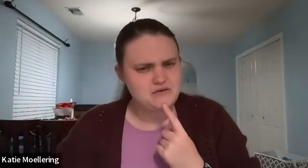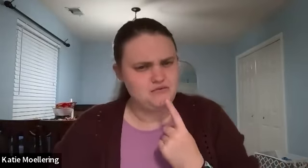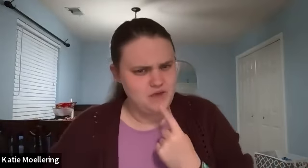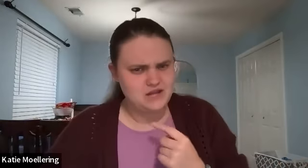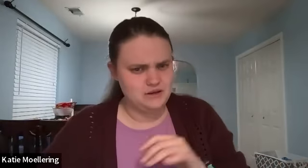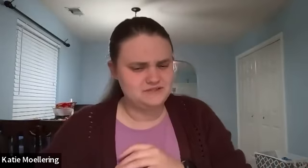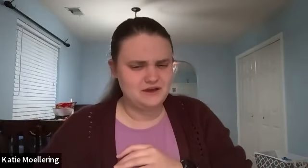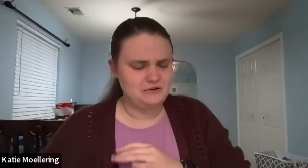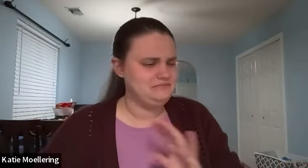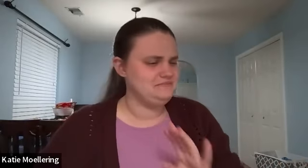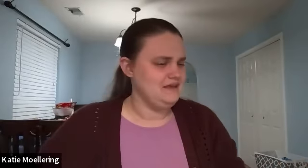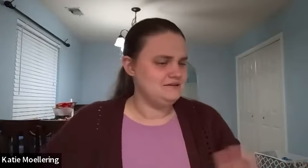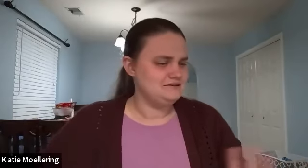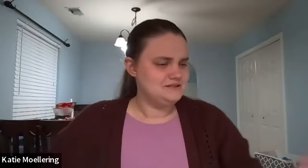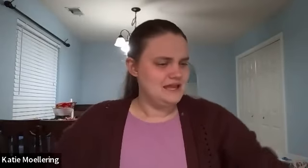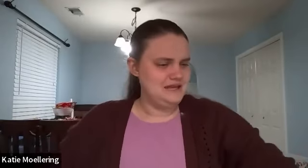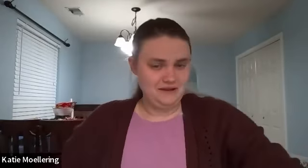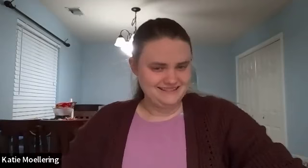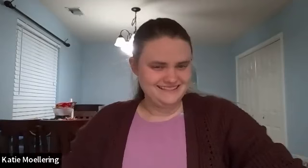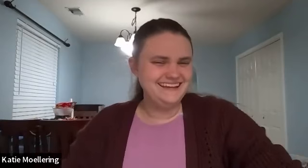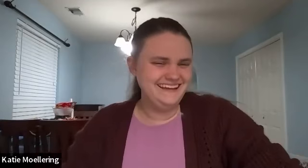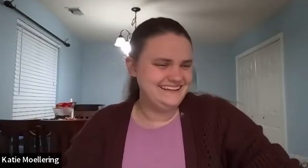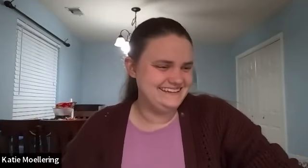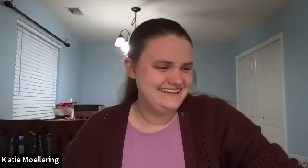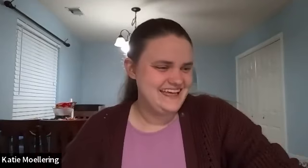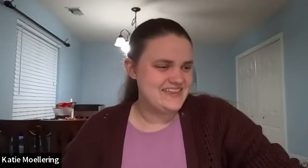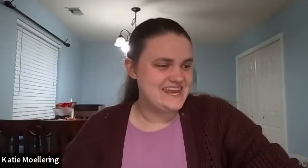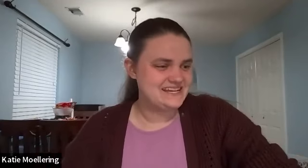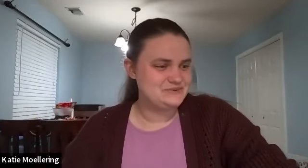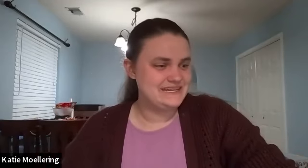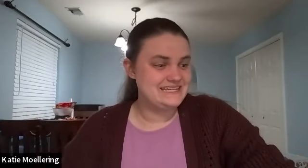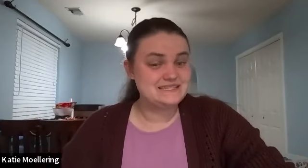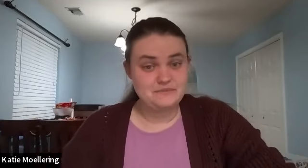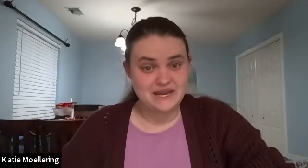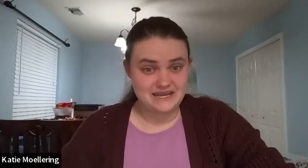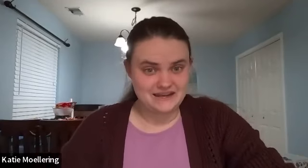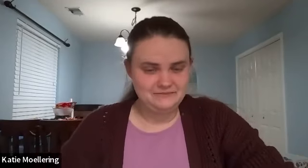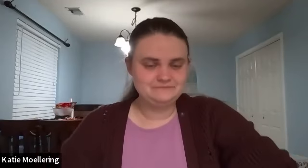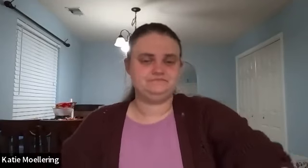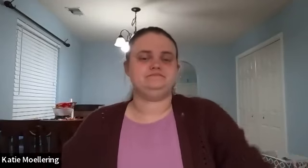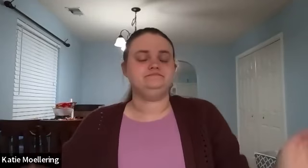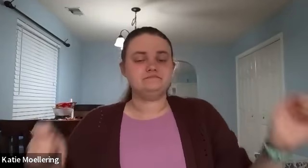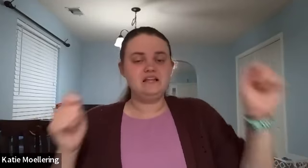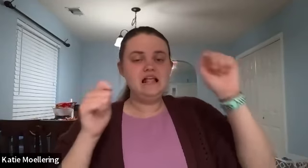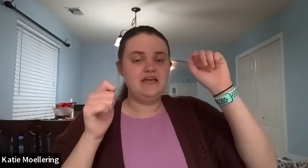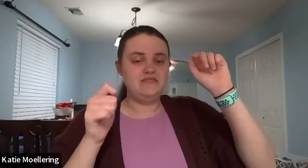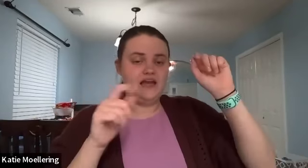say red grapes. Anyways, the next one is banana. And that